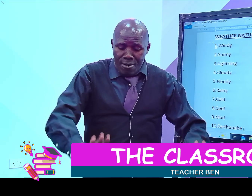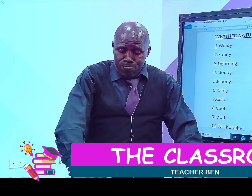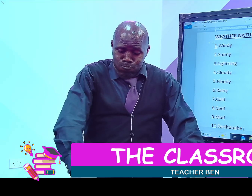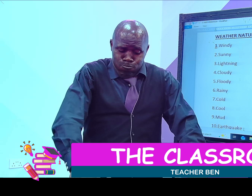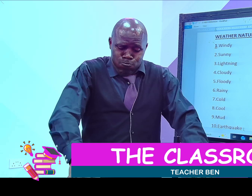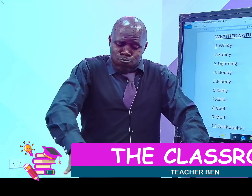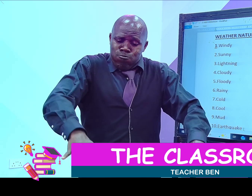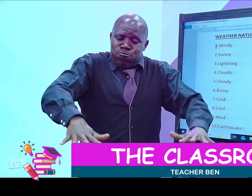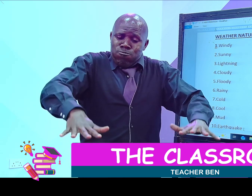floody.